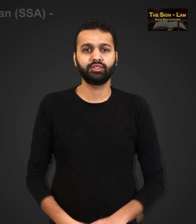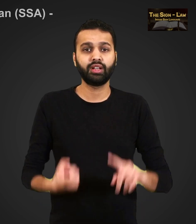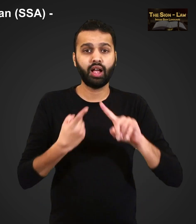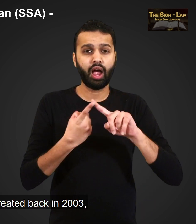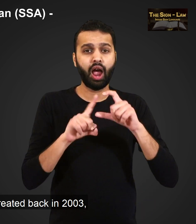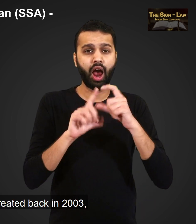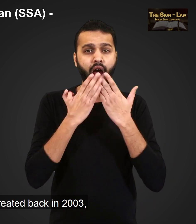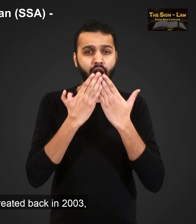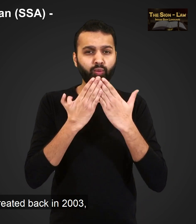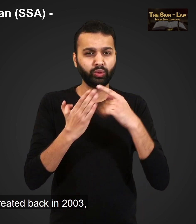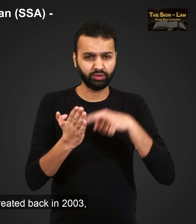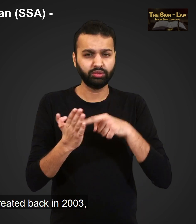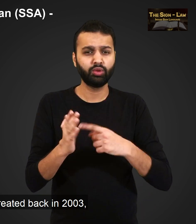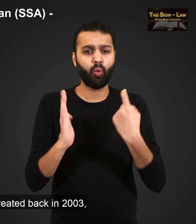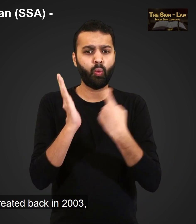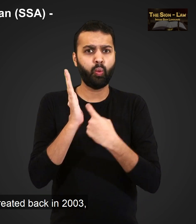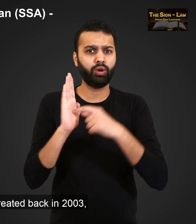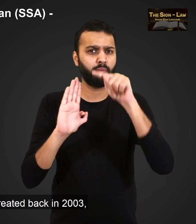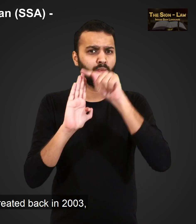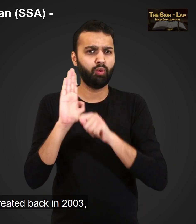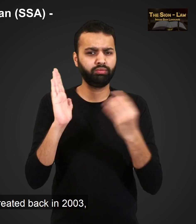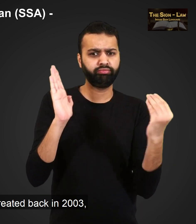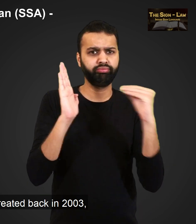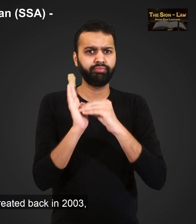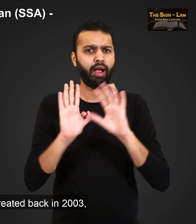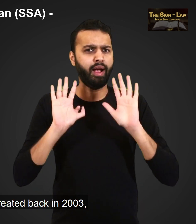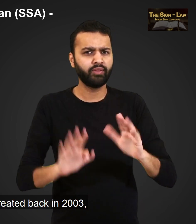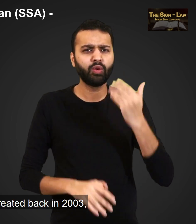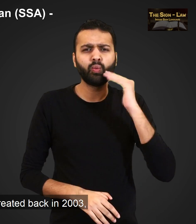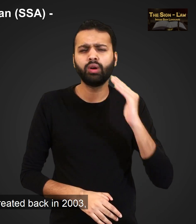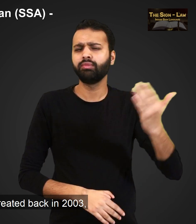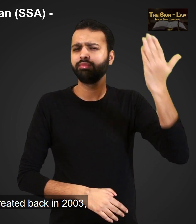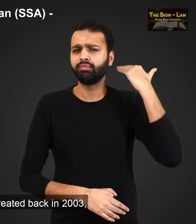An education policy was created back in 2003